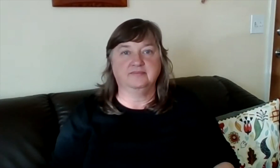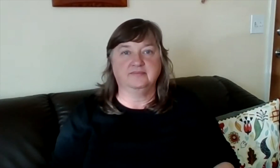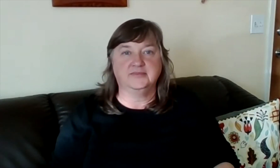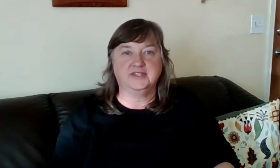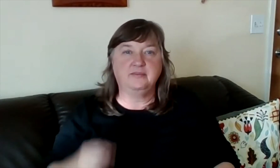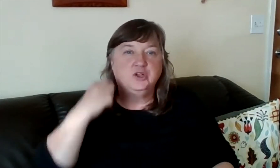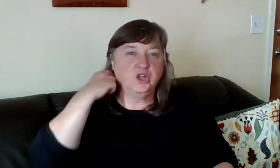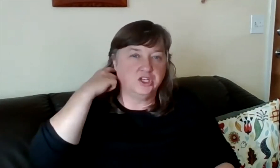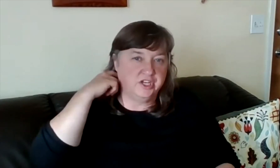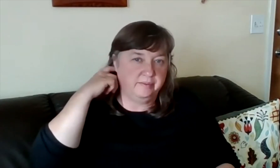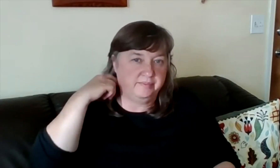Same claw shape.